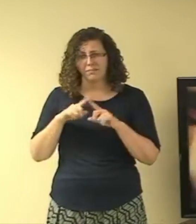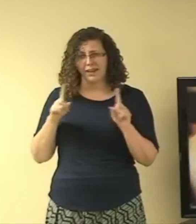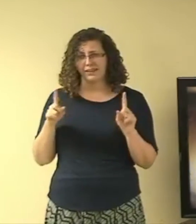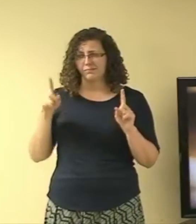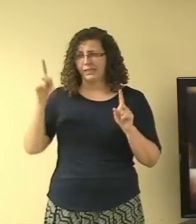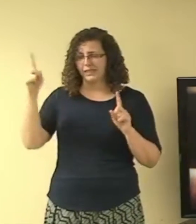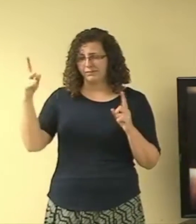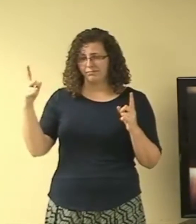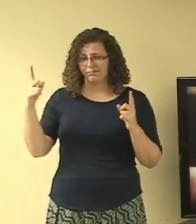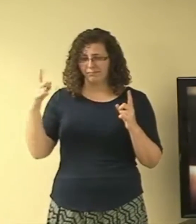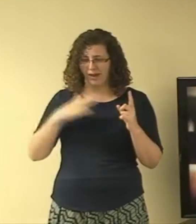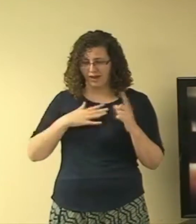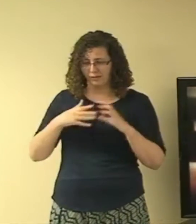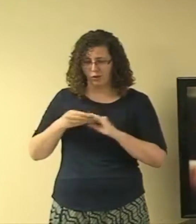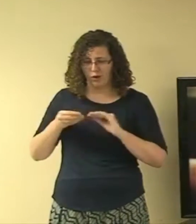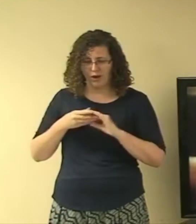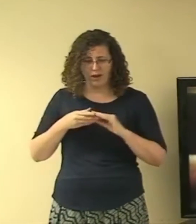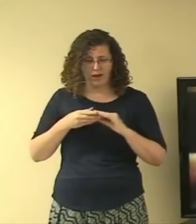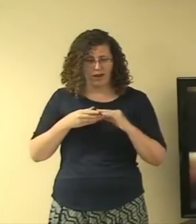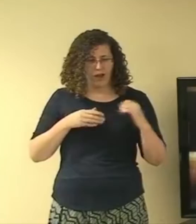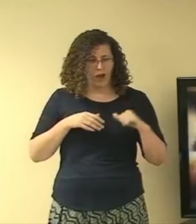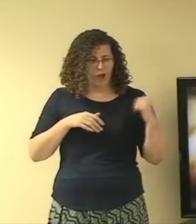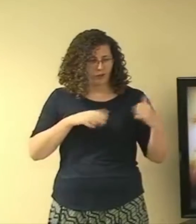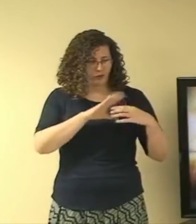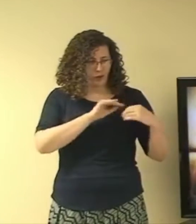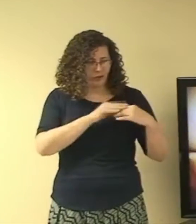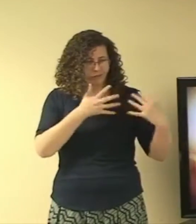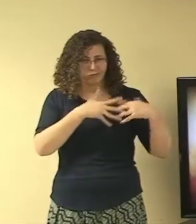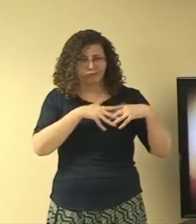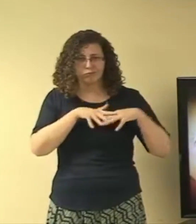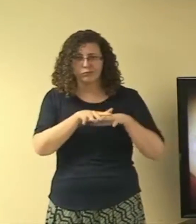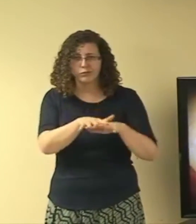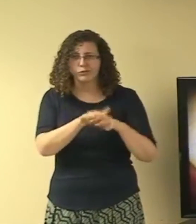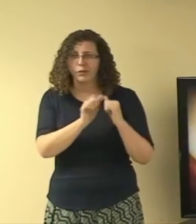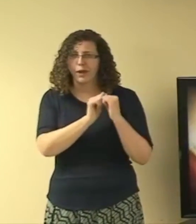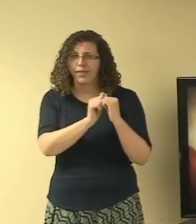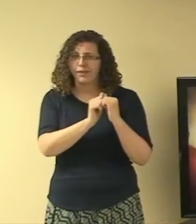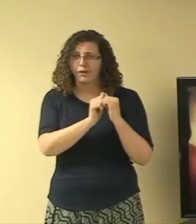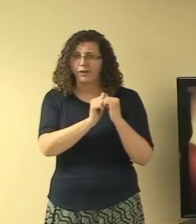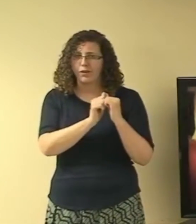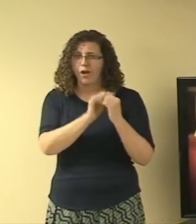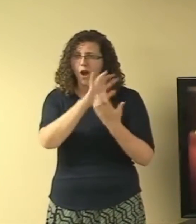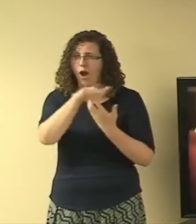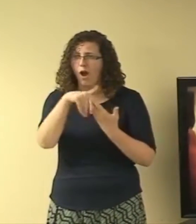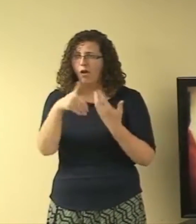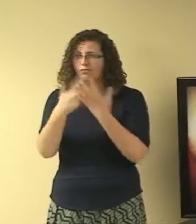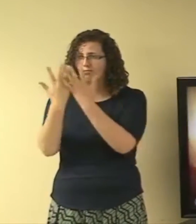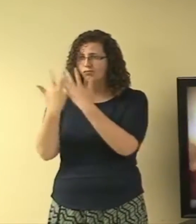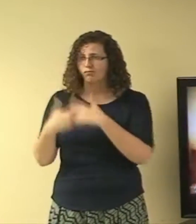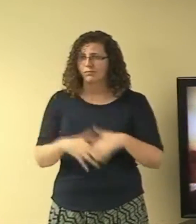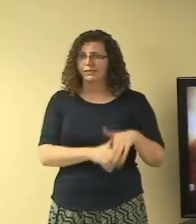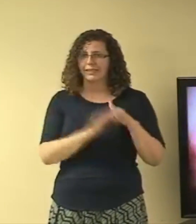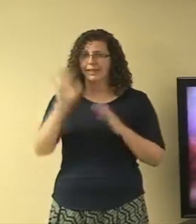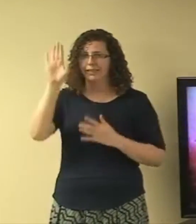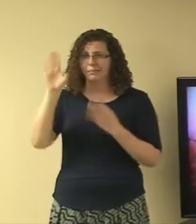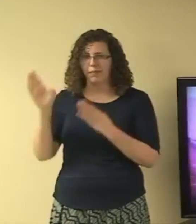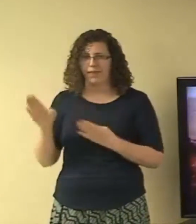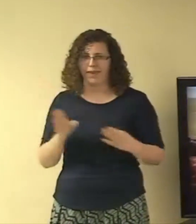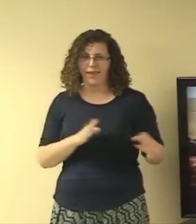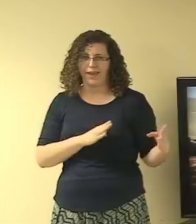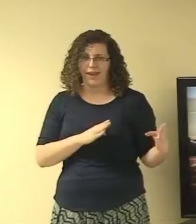was weaving my story with other people's stories, and really, into his story. Well, that's all